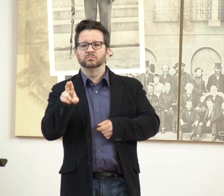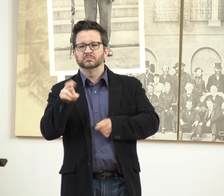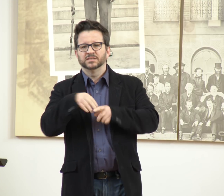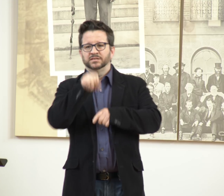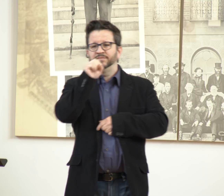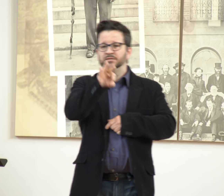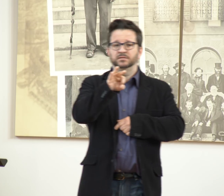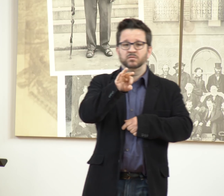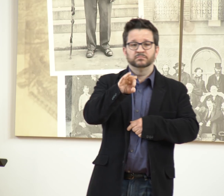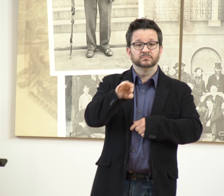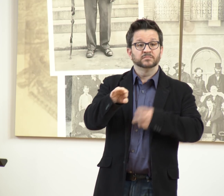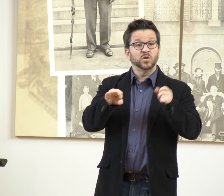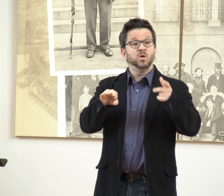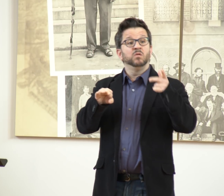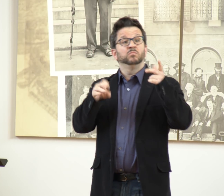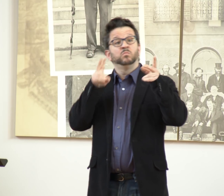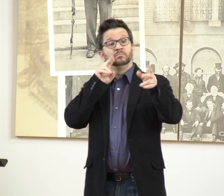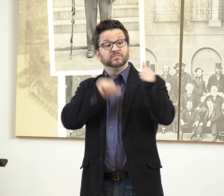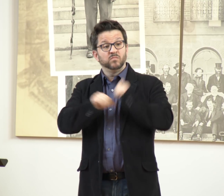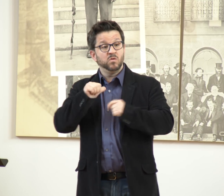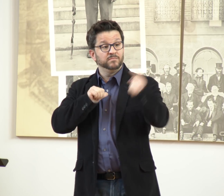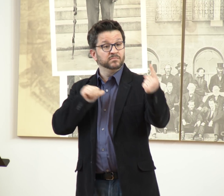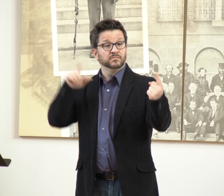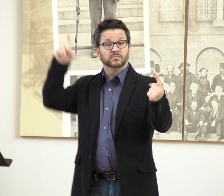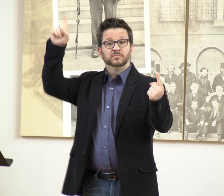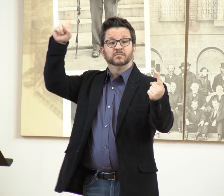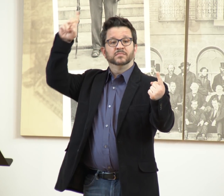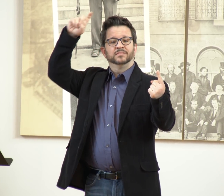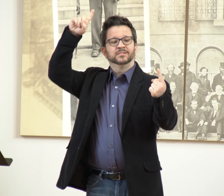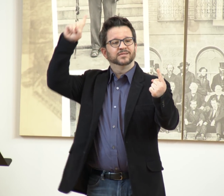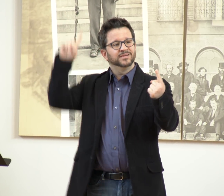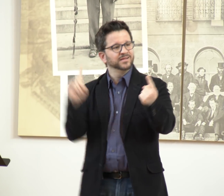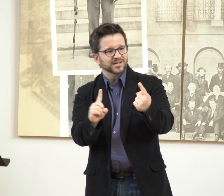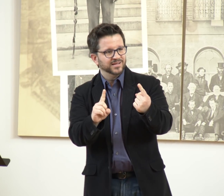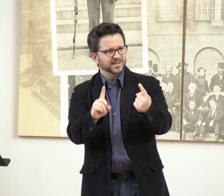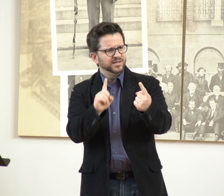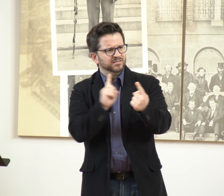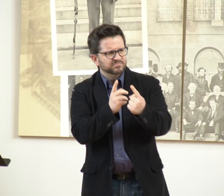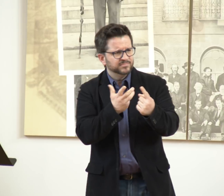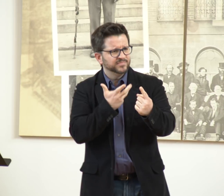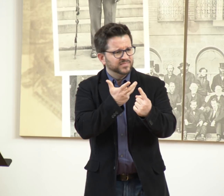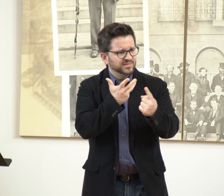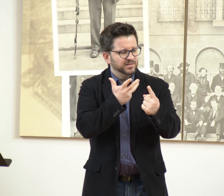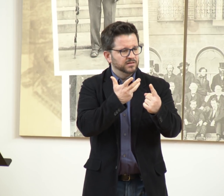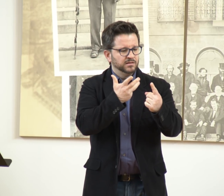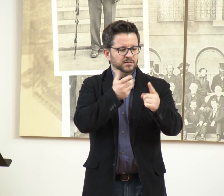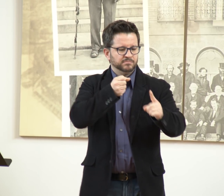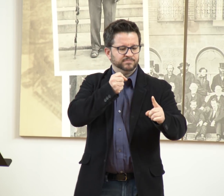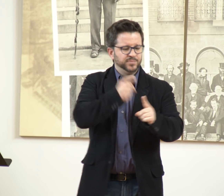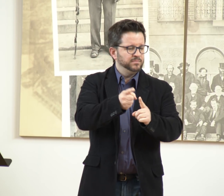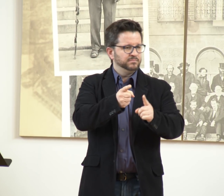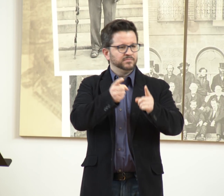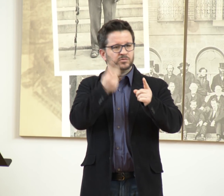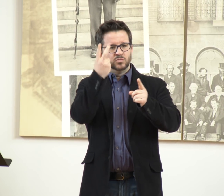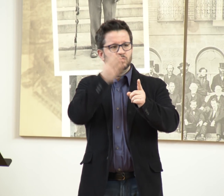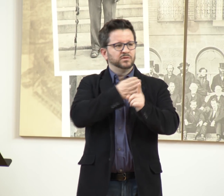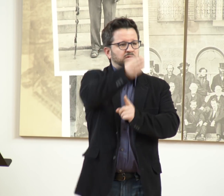And this all takes place because of a meeting that he engineered to meet Marcel